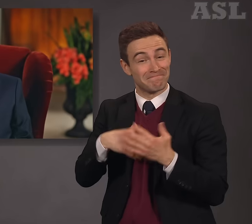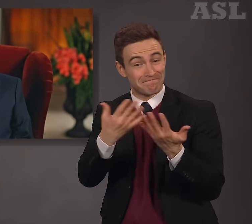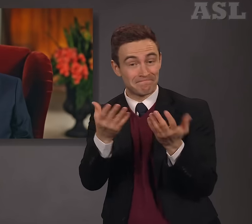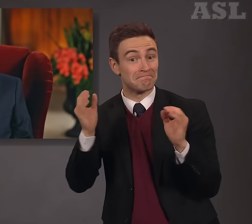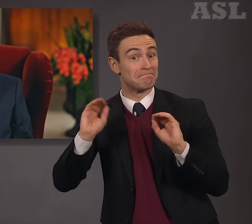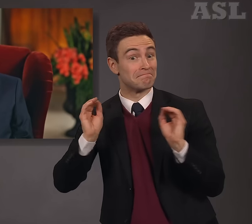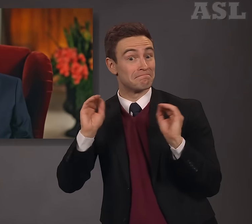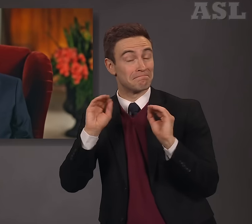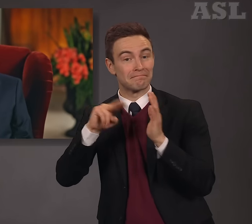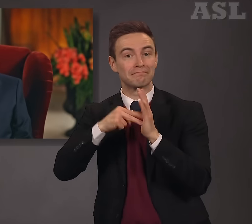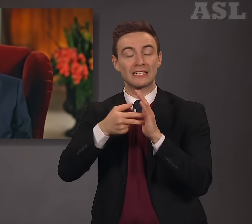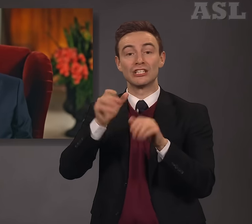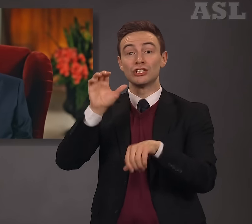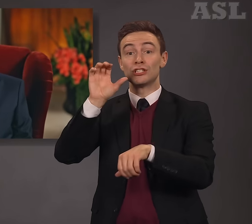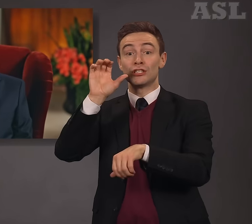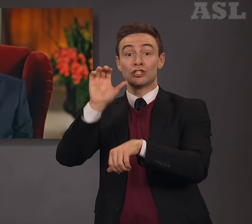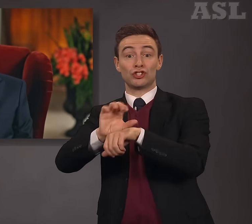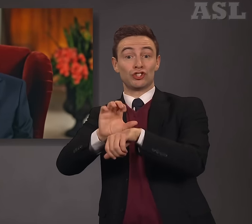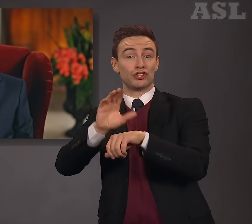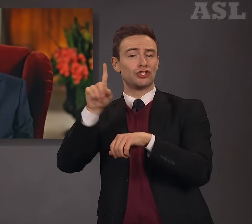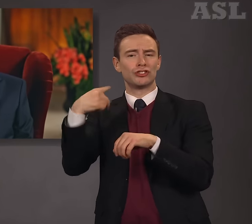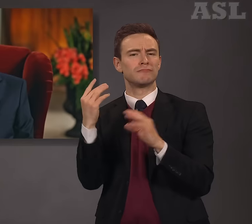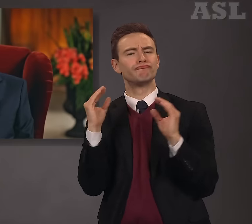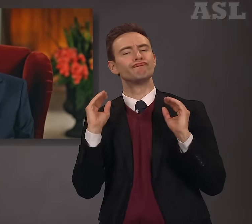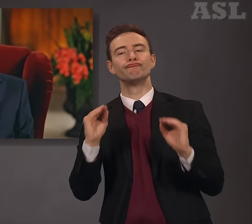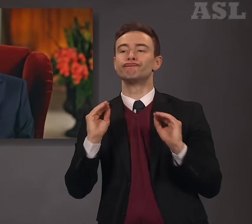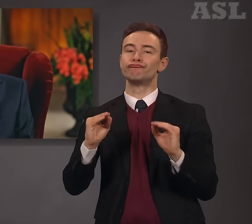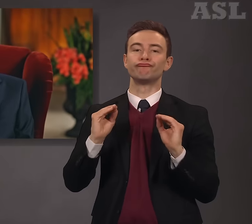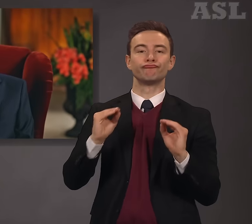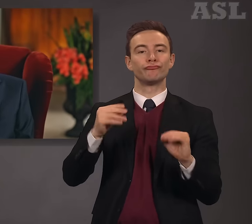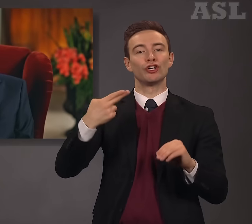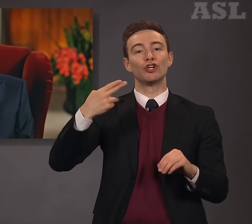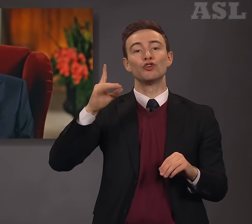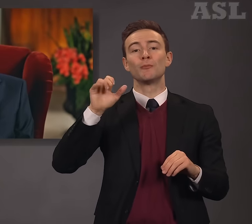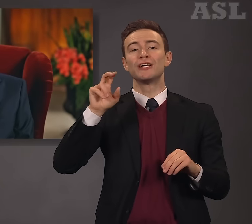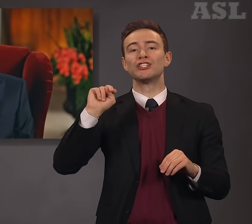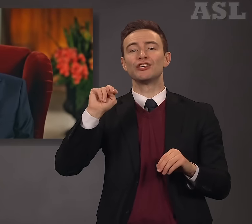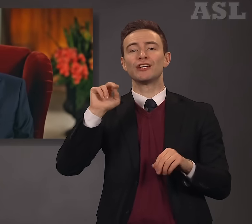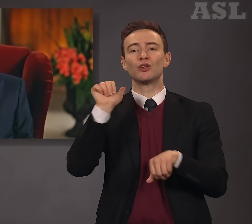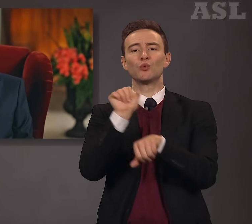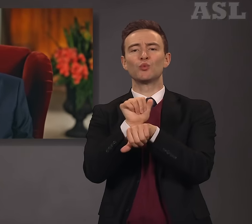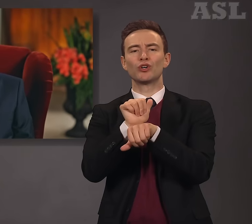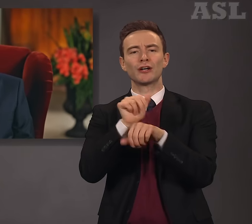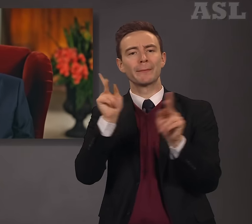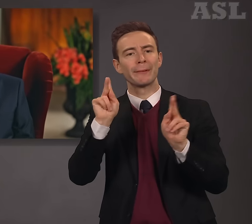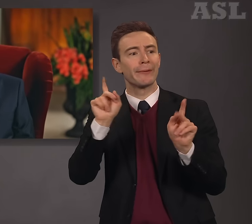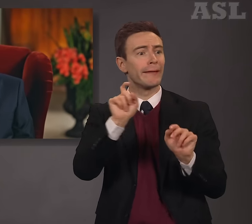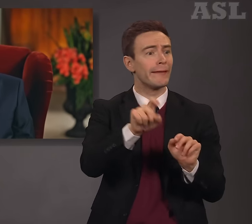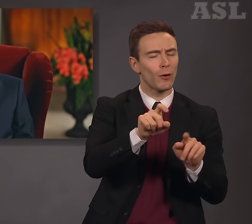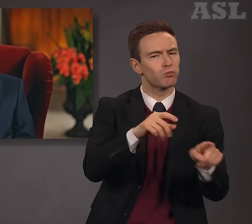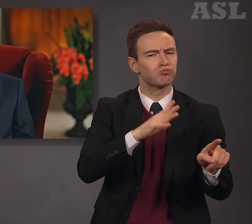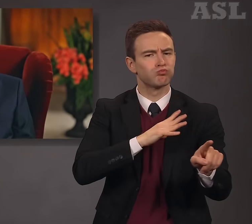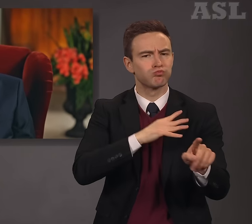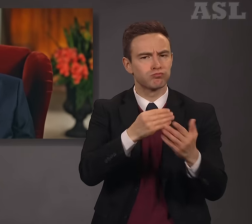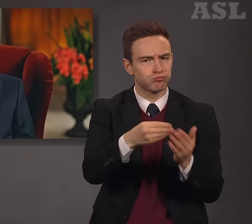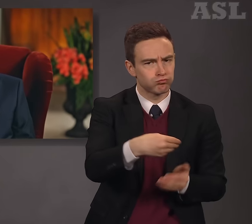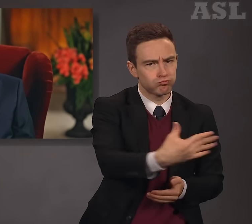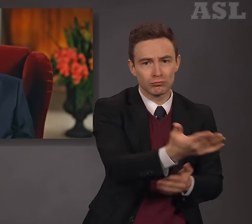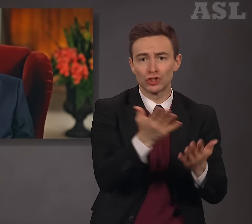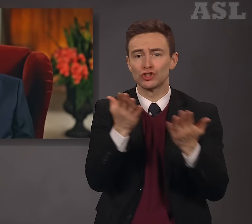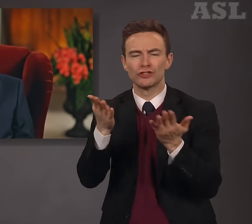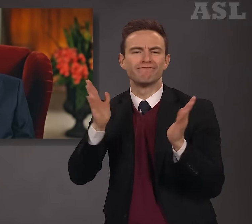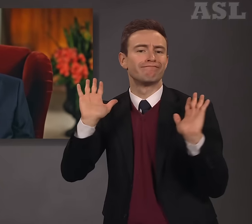Without priesthood keys, the church could serve only as a significant teaching and